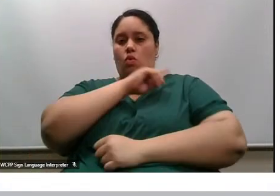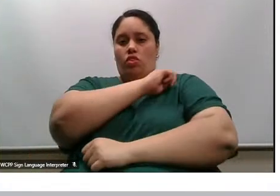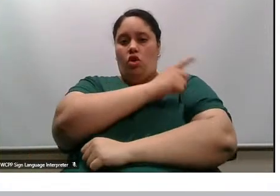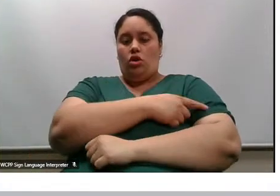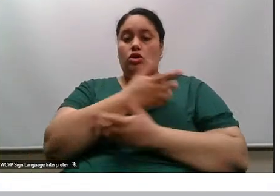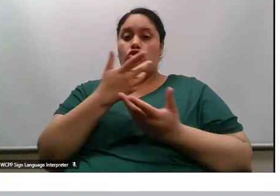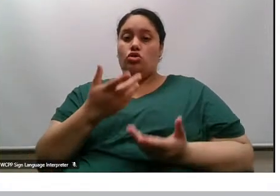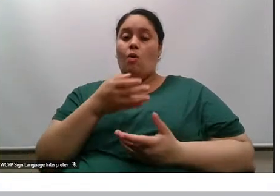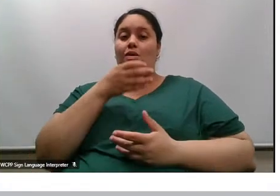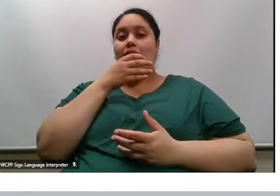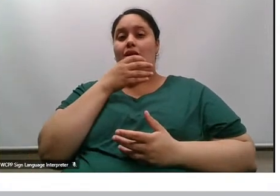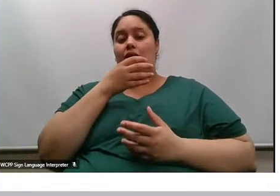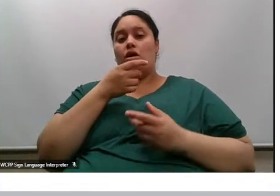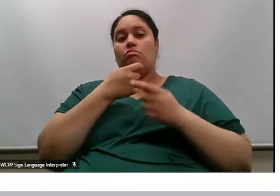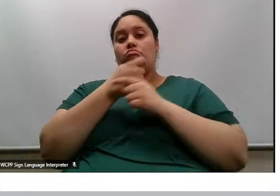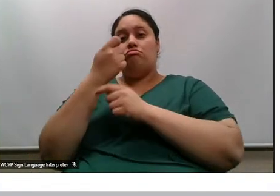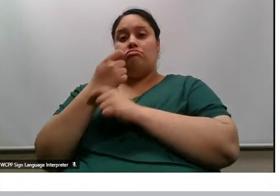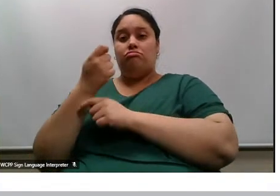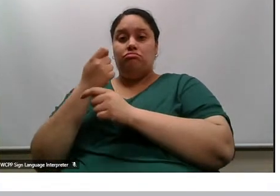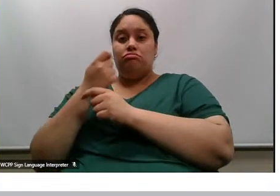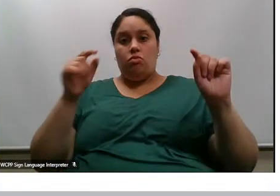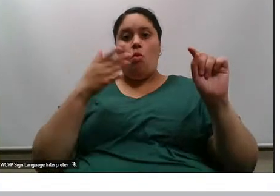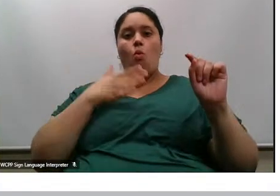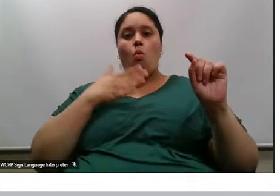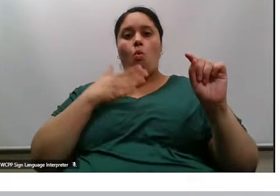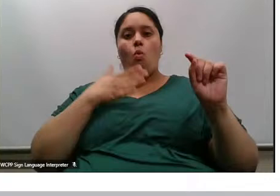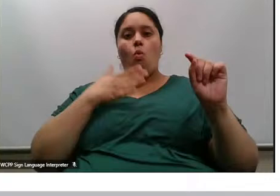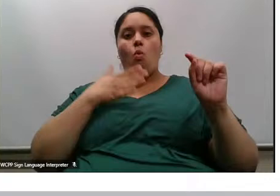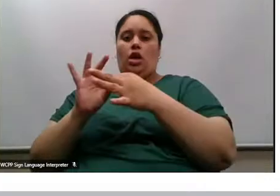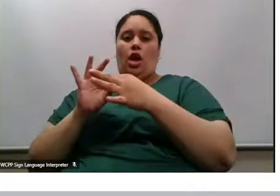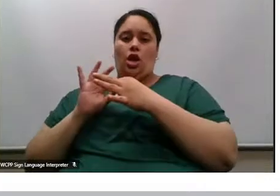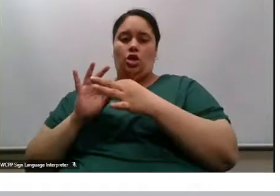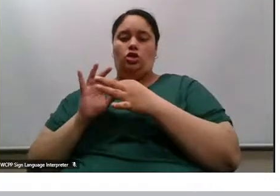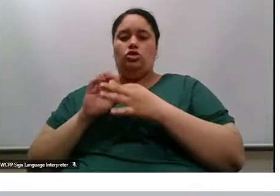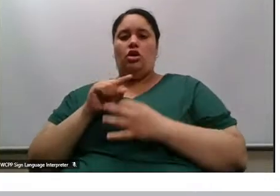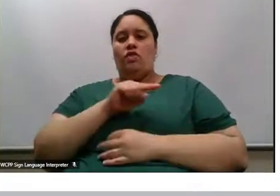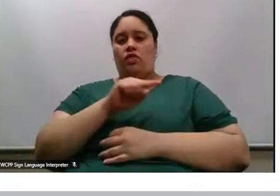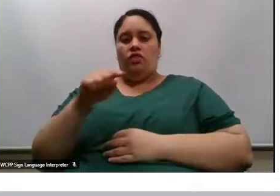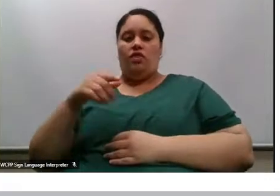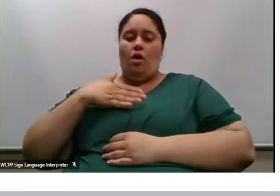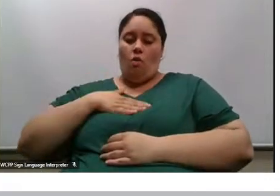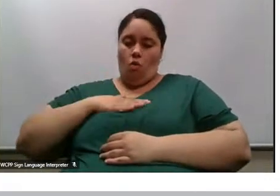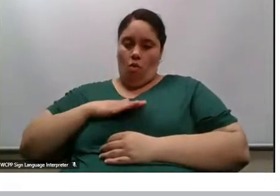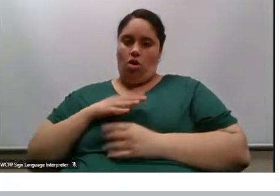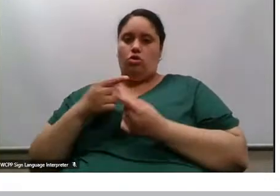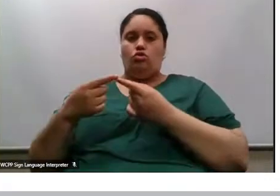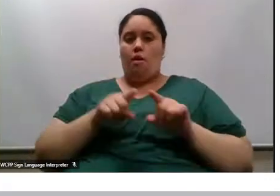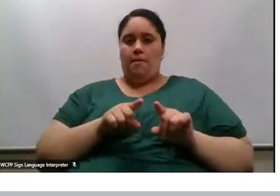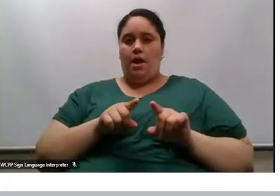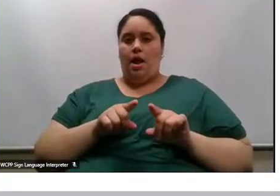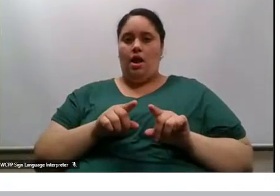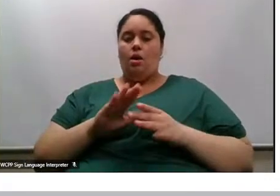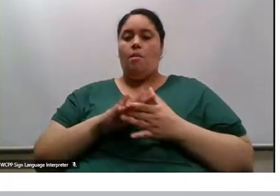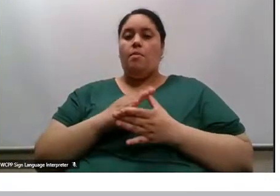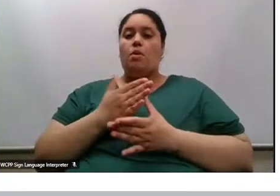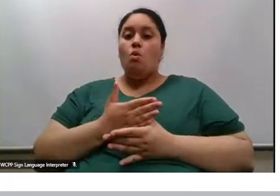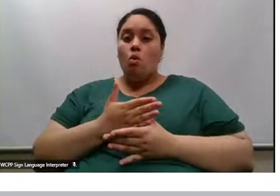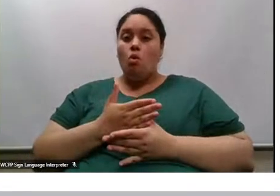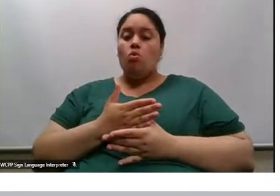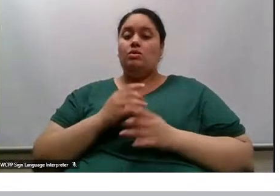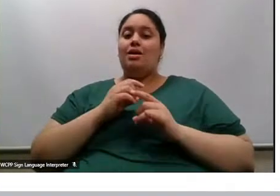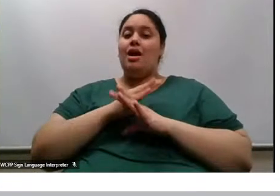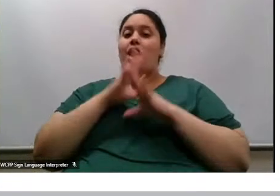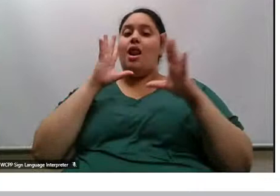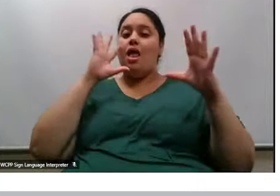liquor outlets are wanting to engage. They are wanting to be compliant because the clear